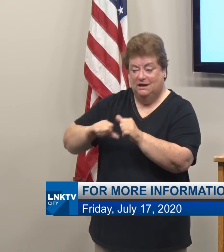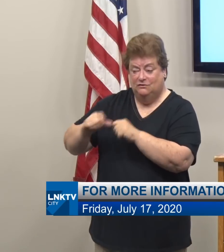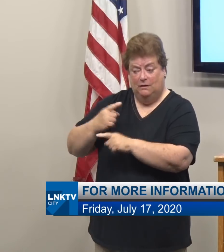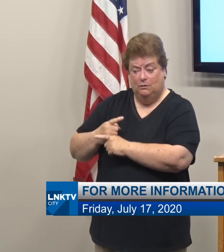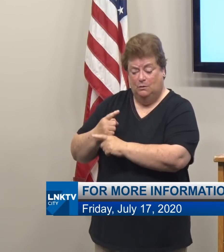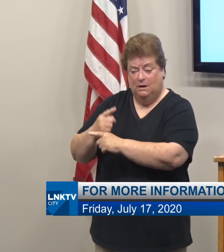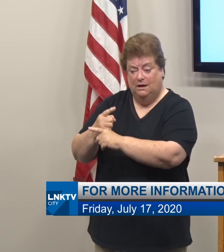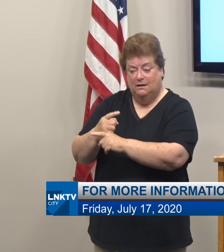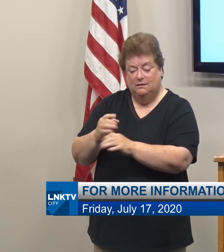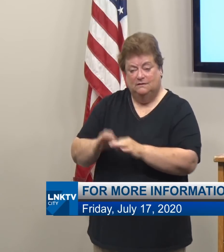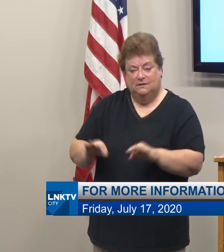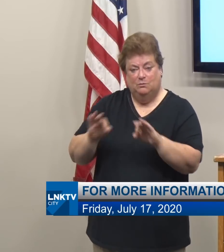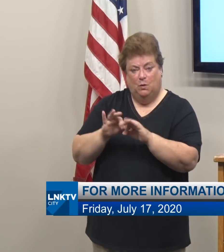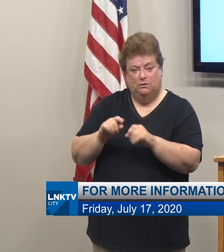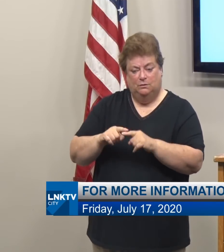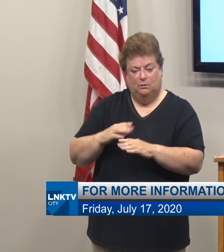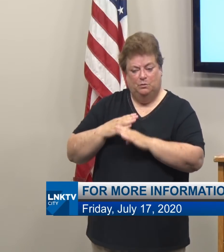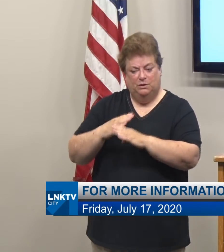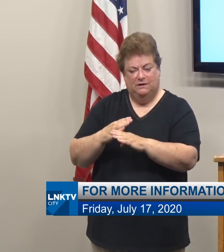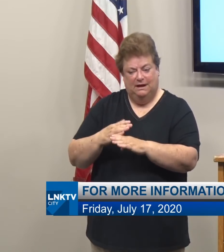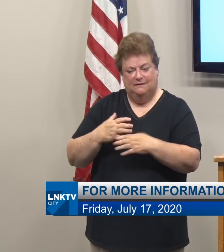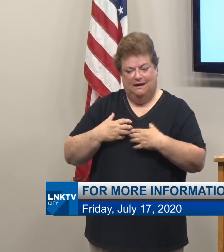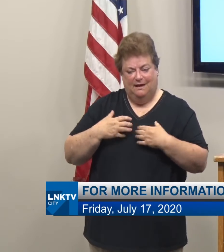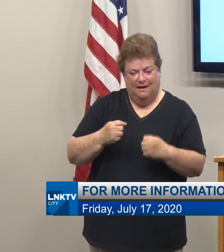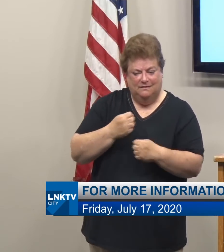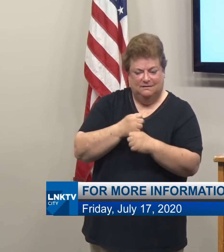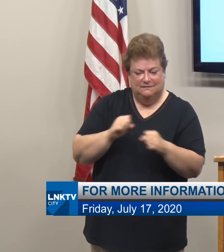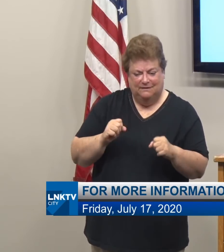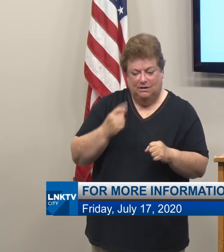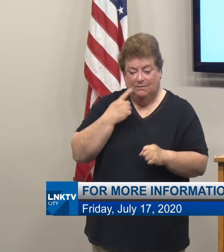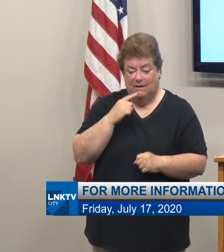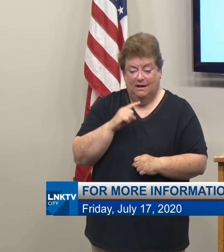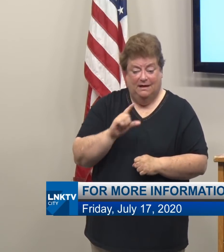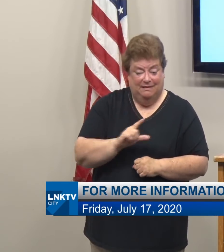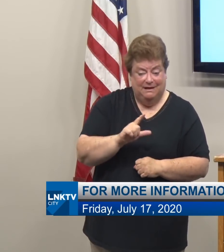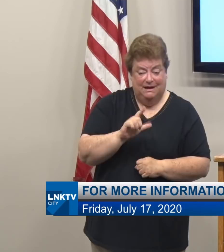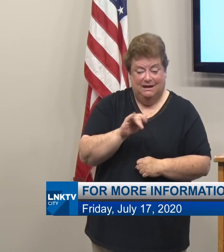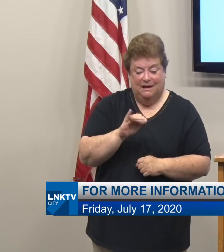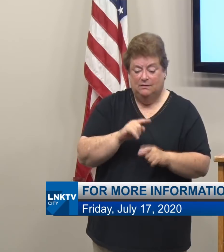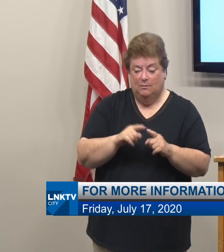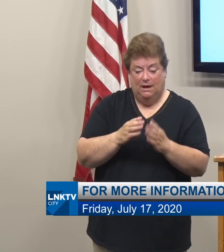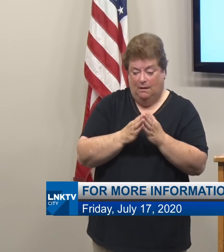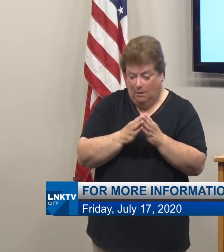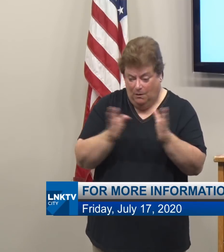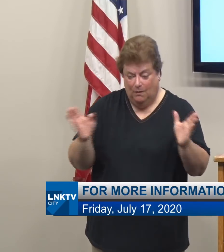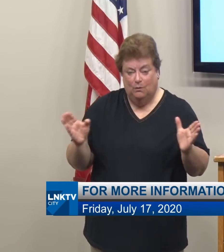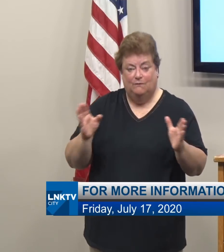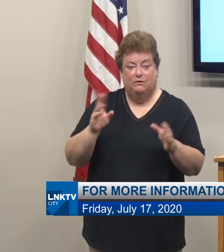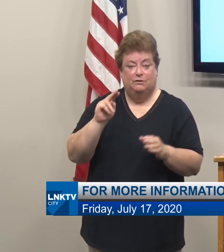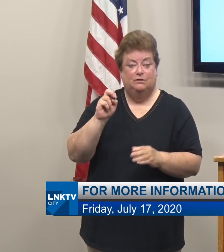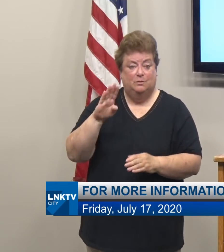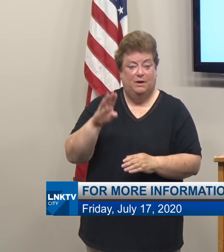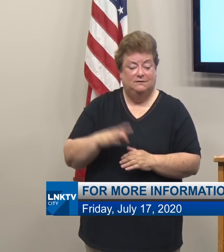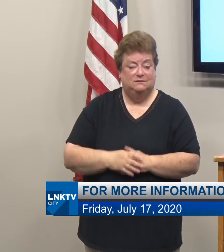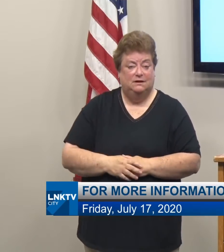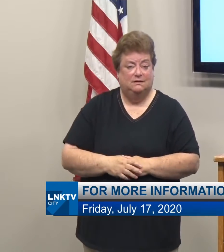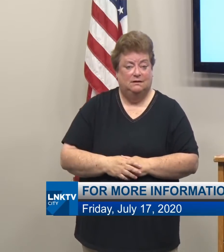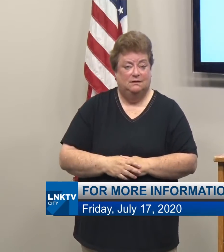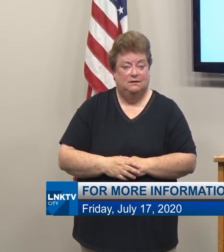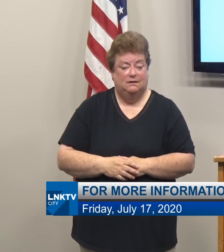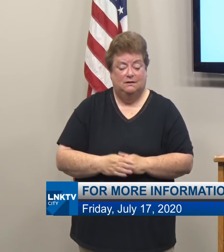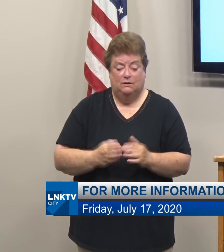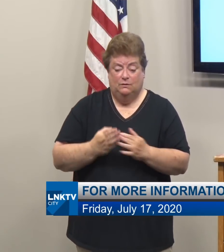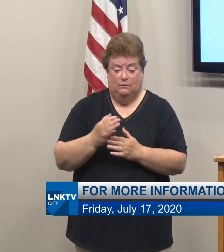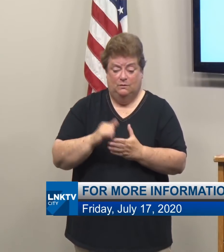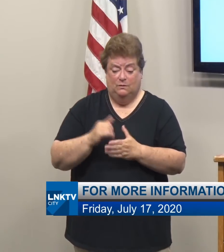is to protecting the health and safety, not just of people in Lincoln, Lancaster County, but of course all across Nebraska. And throughout